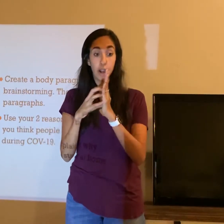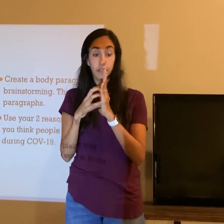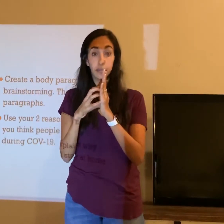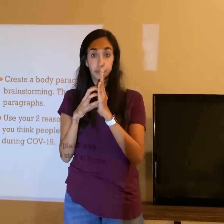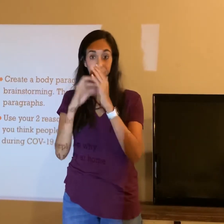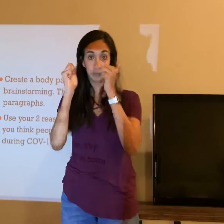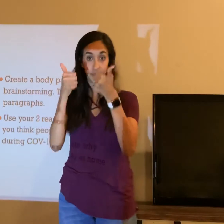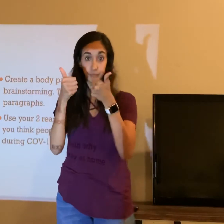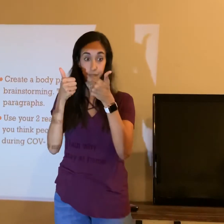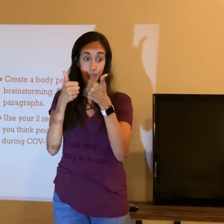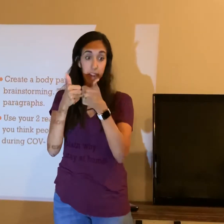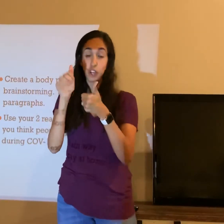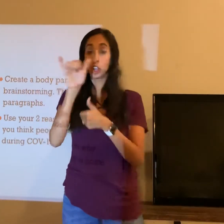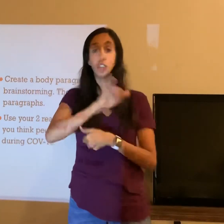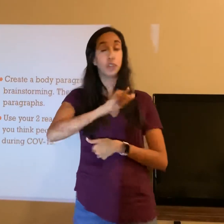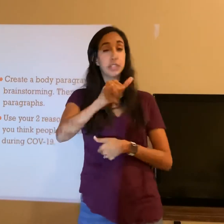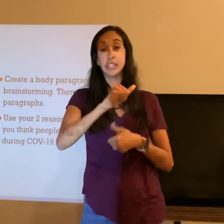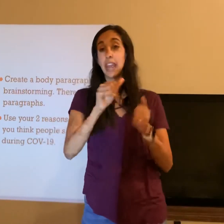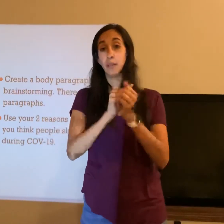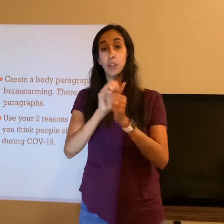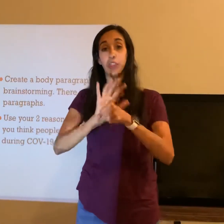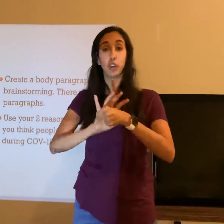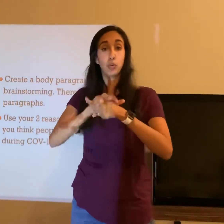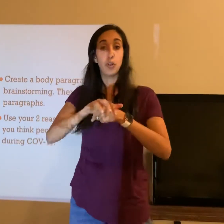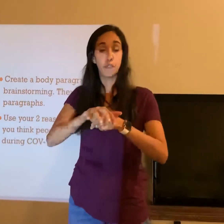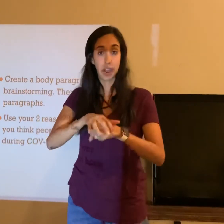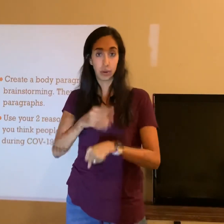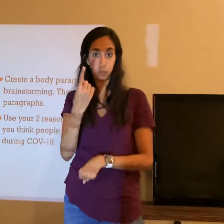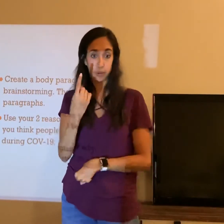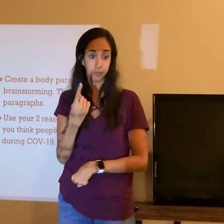paragraph, okay? You're gonna do the same with the coronavirus one,